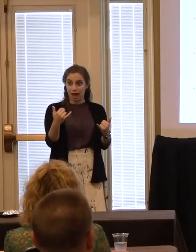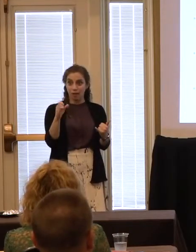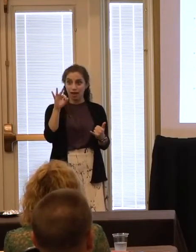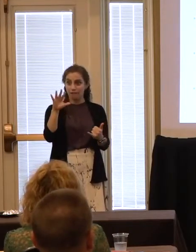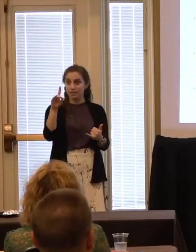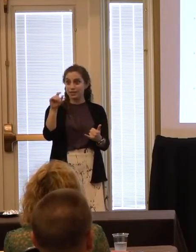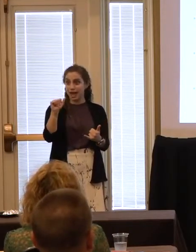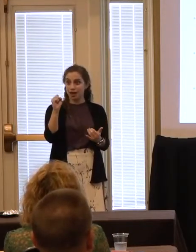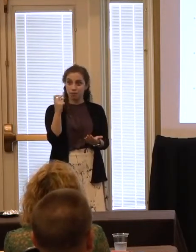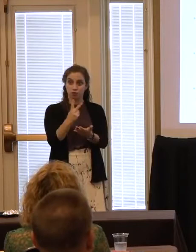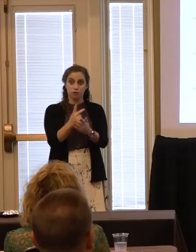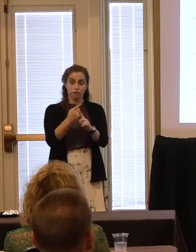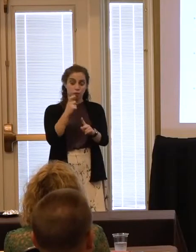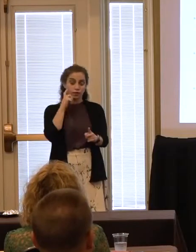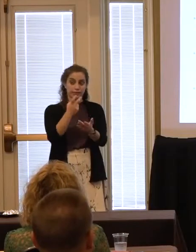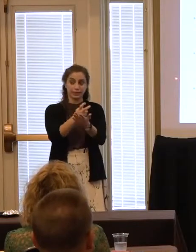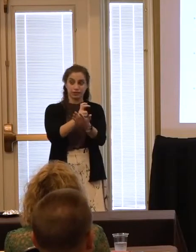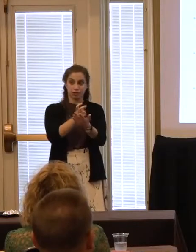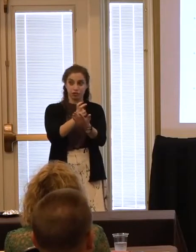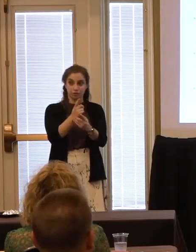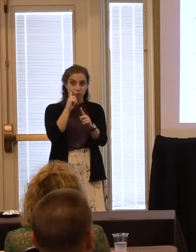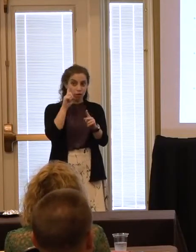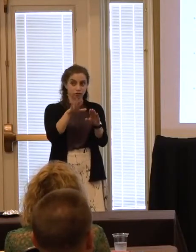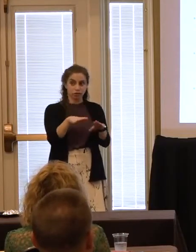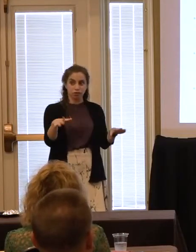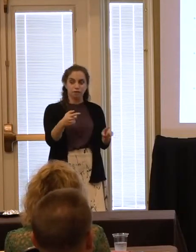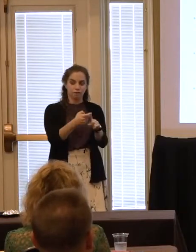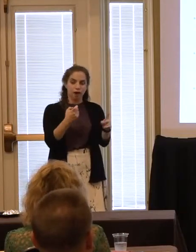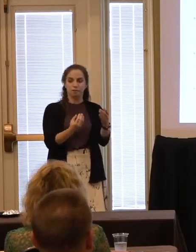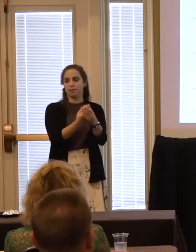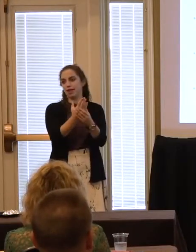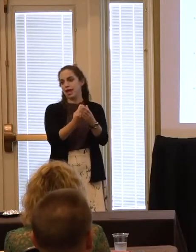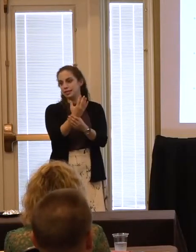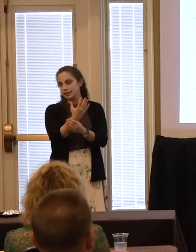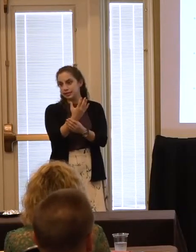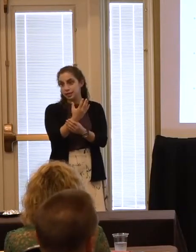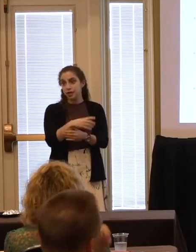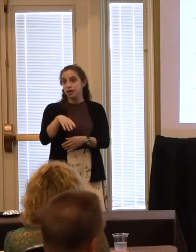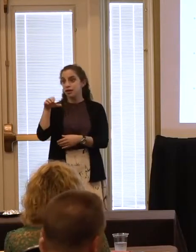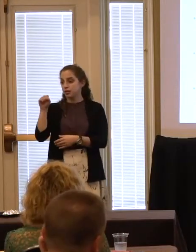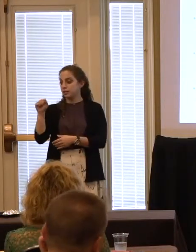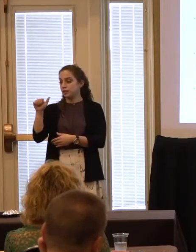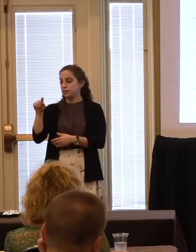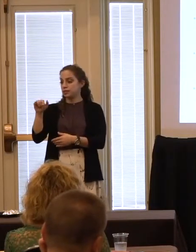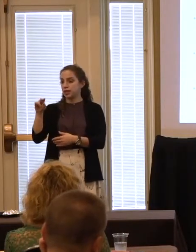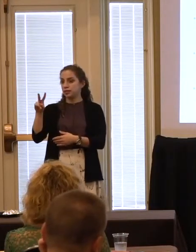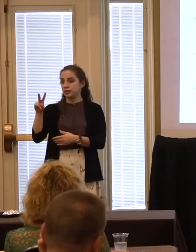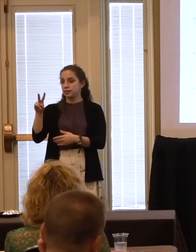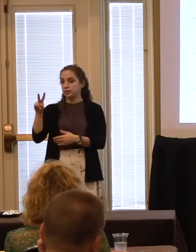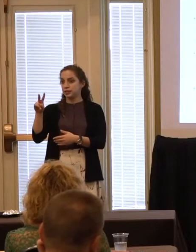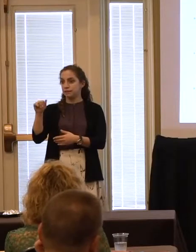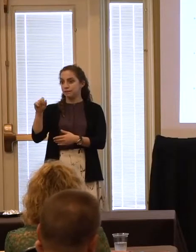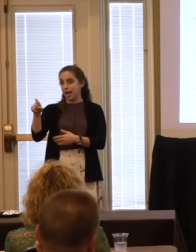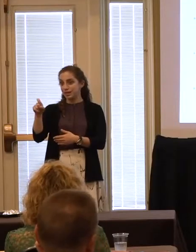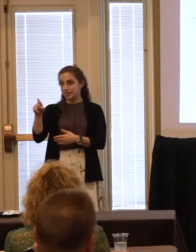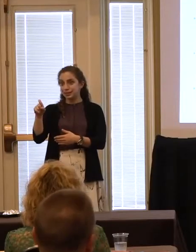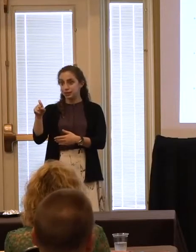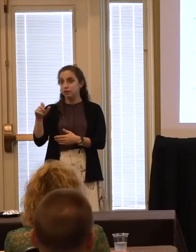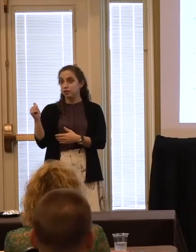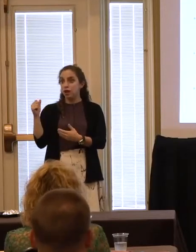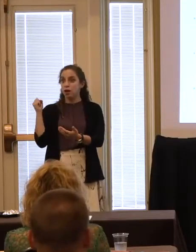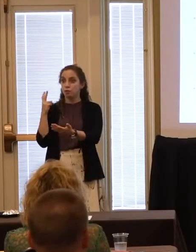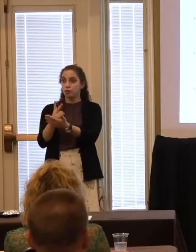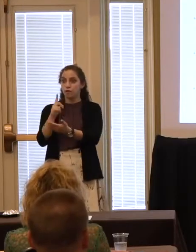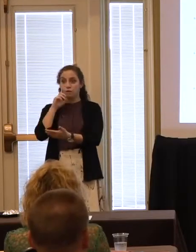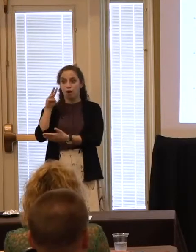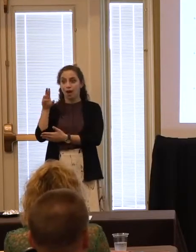approved for seizures in children was derived from the plant. And Sativax, the substance that's approved in all the countries for